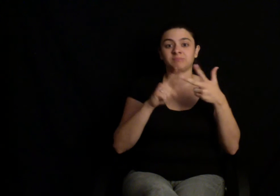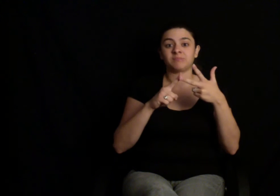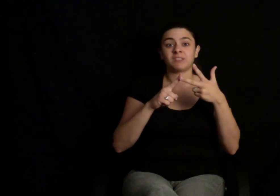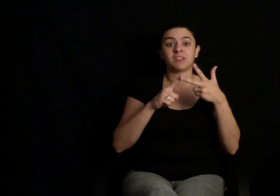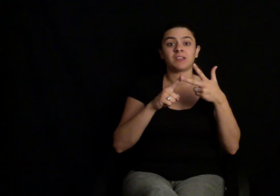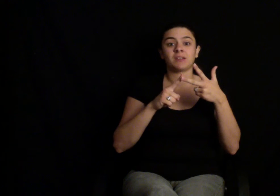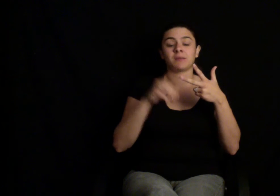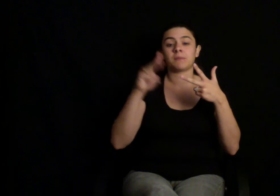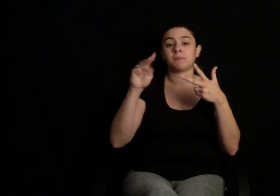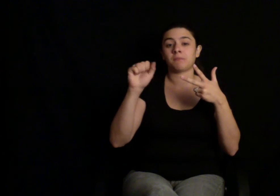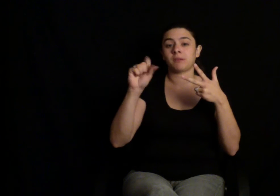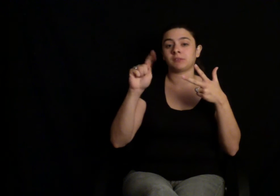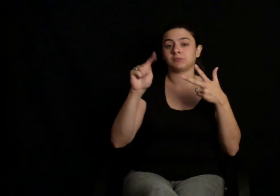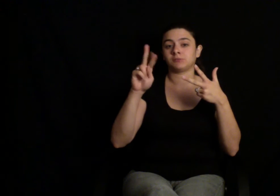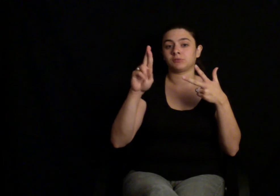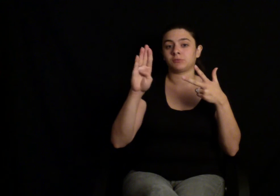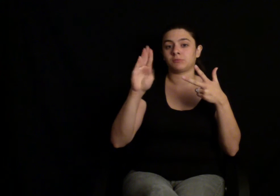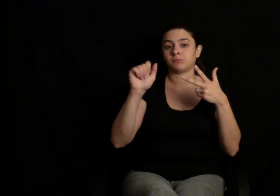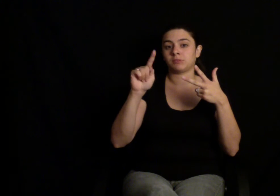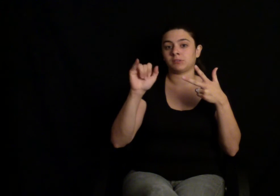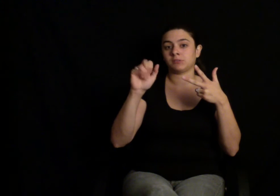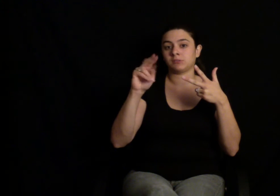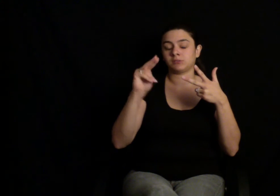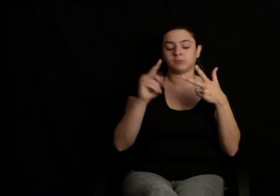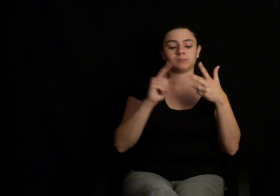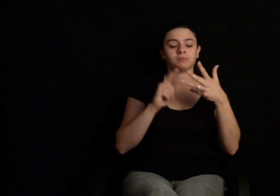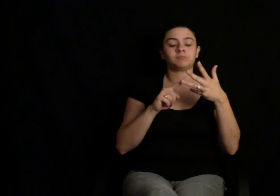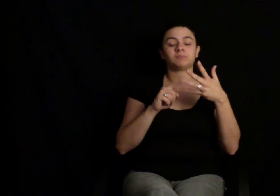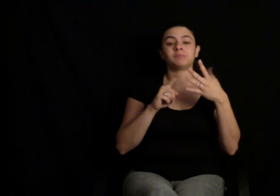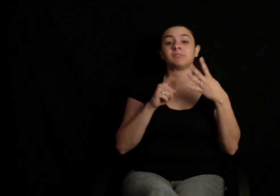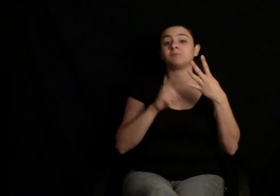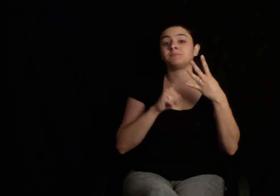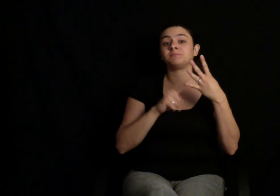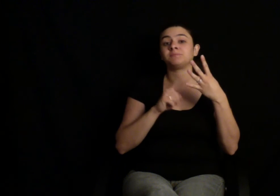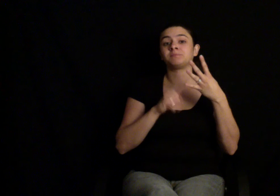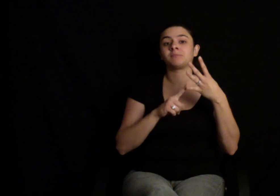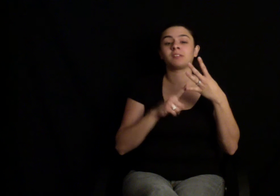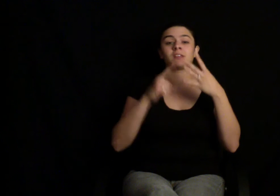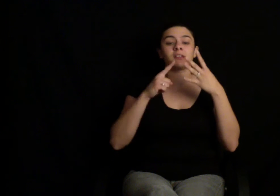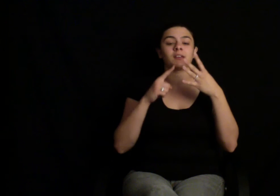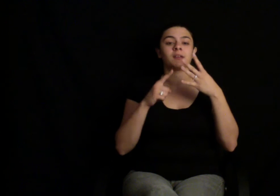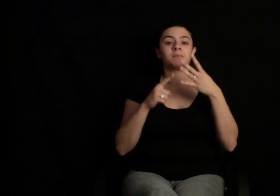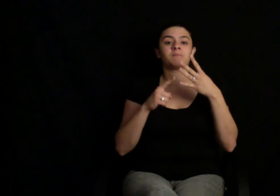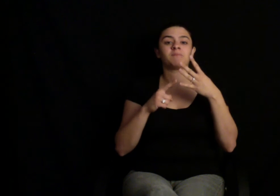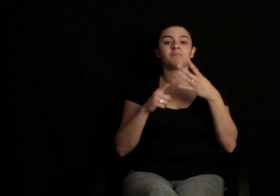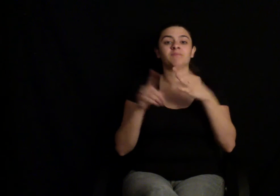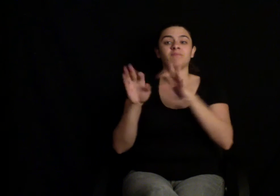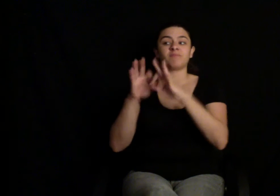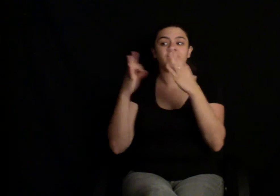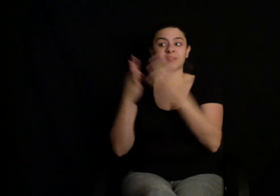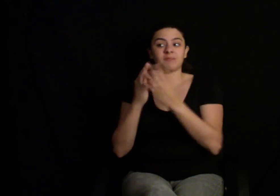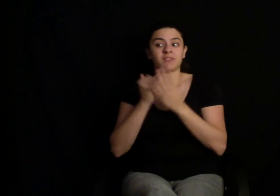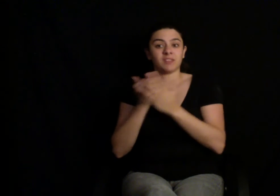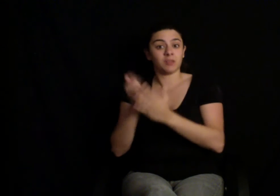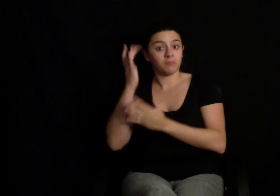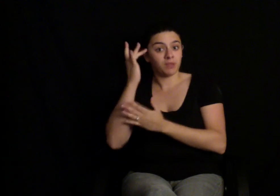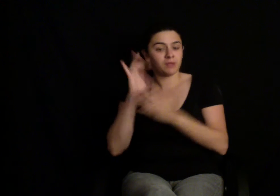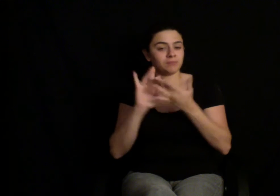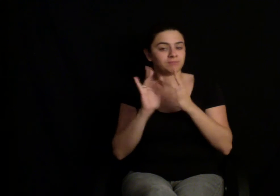the one and only Alexander Rhodes. Now, he first skyrocketed to Reddit fame as a background character with some minor IMDb